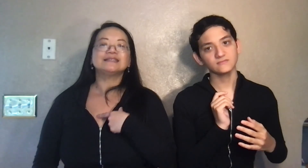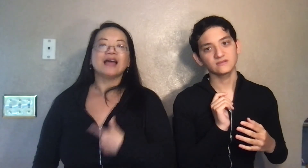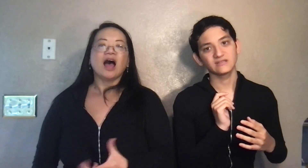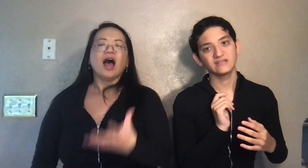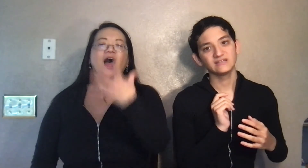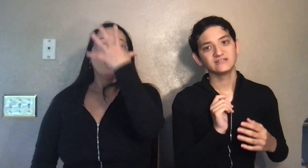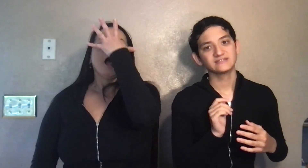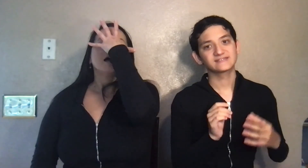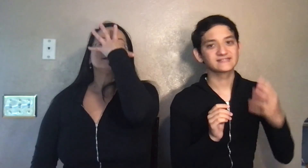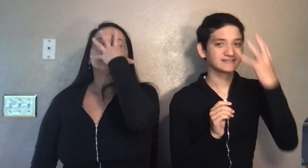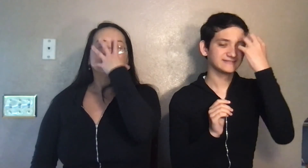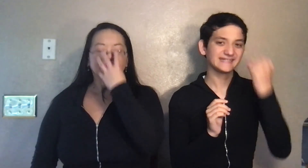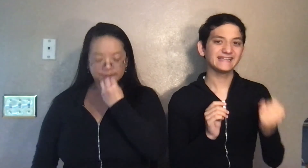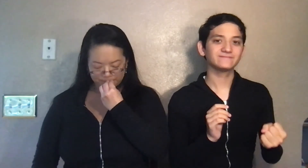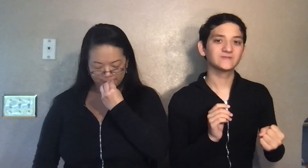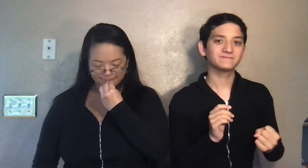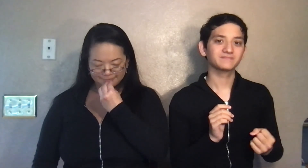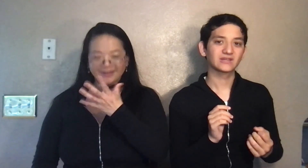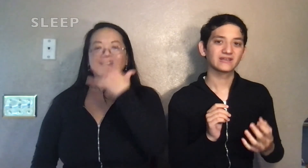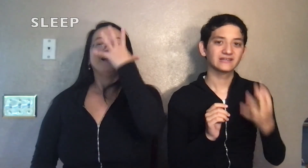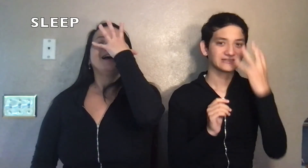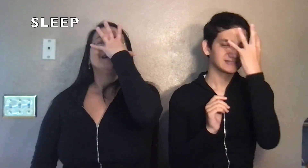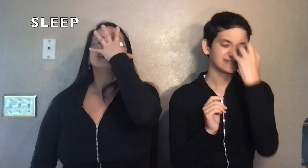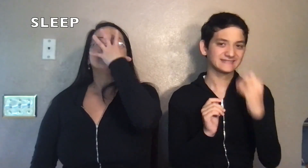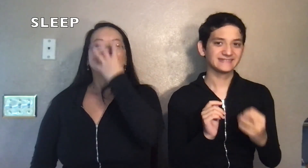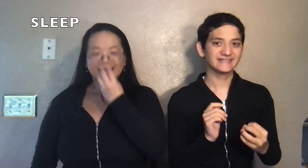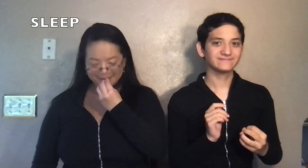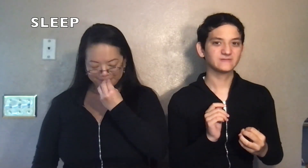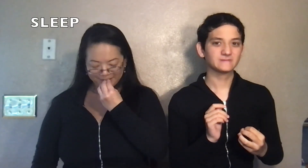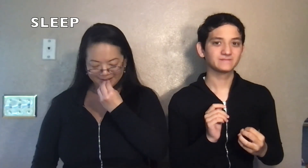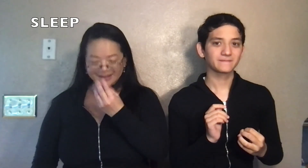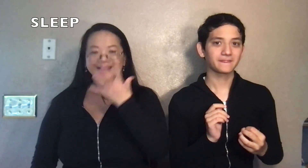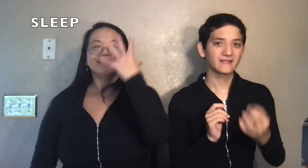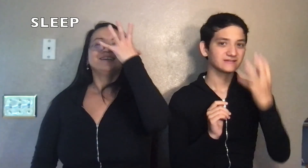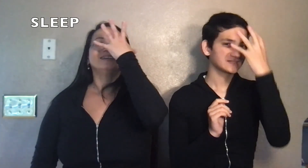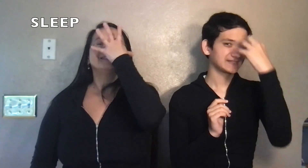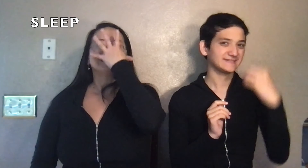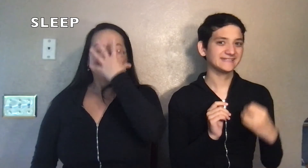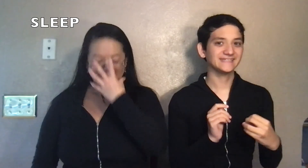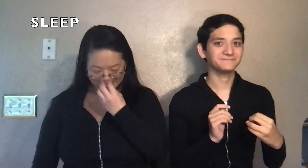sleep. Sleep. Sleep.